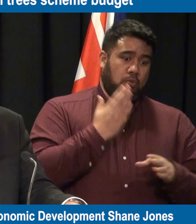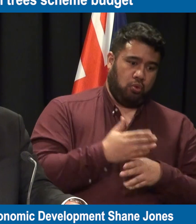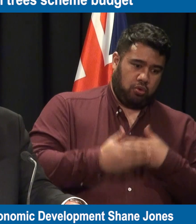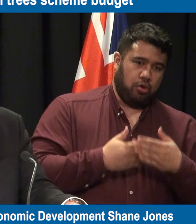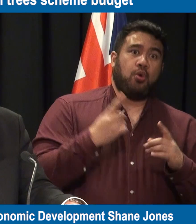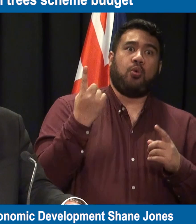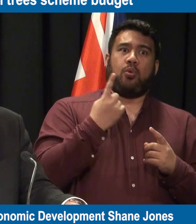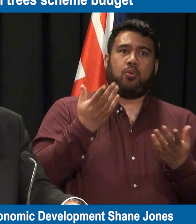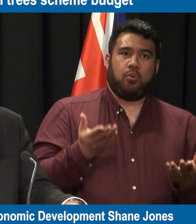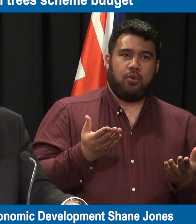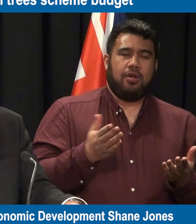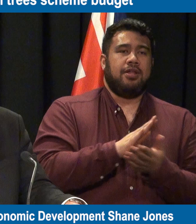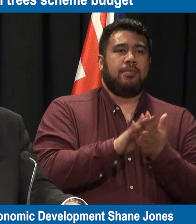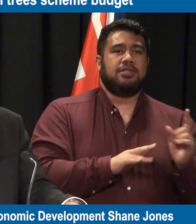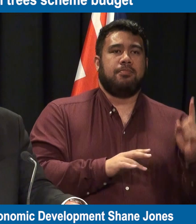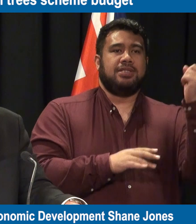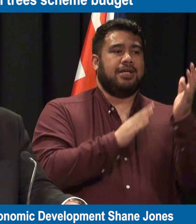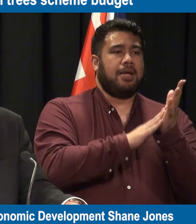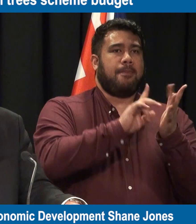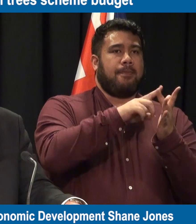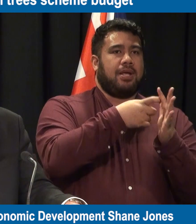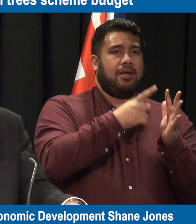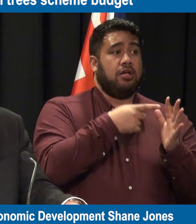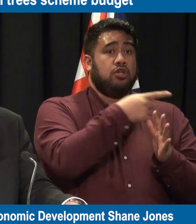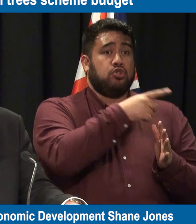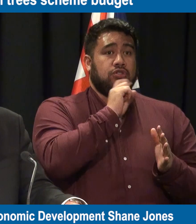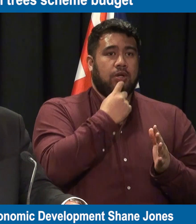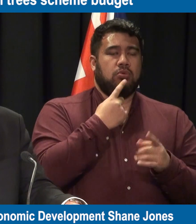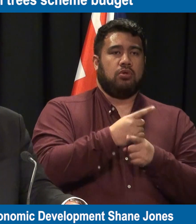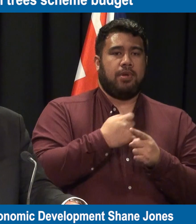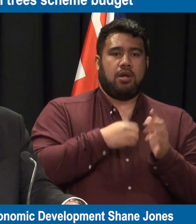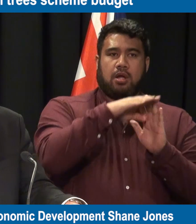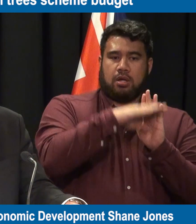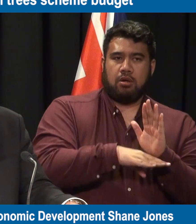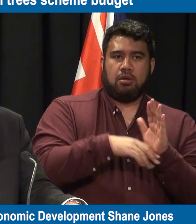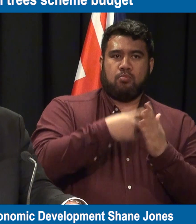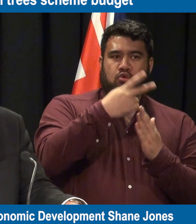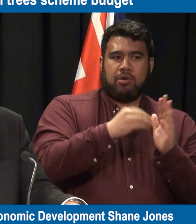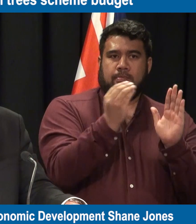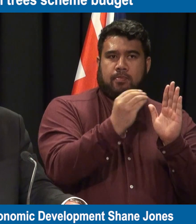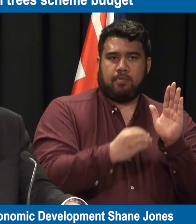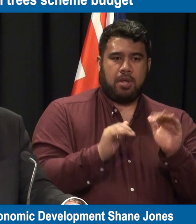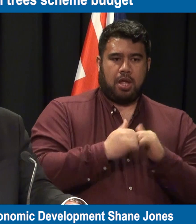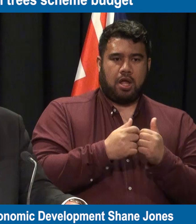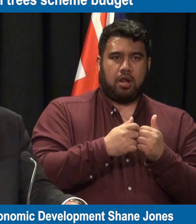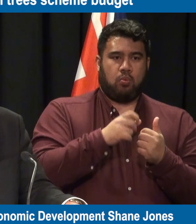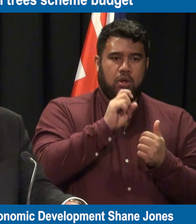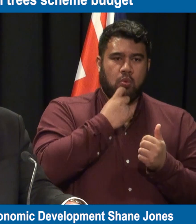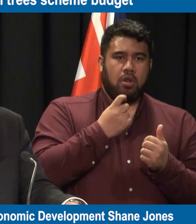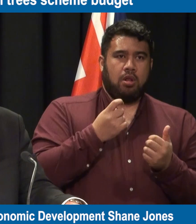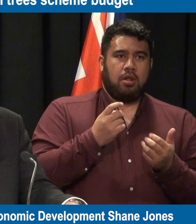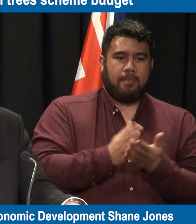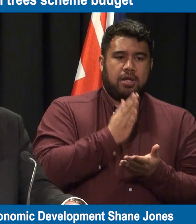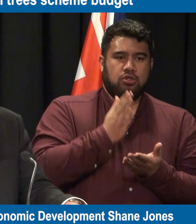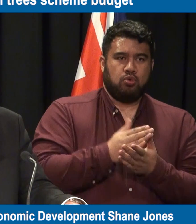that regard, Minister Mecca, she's going to outline some of the programs that we've got to get my figurative nets off the